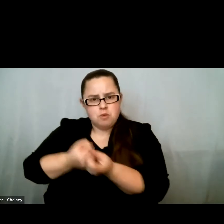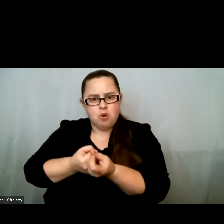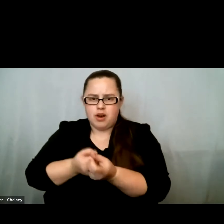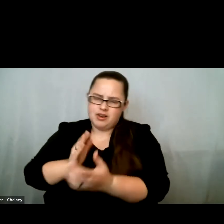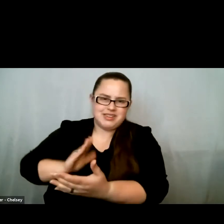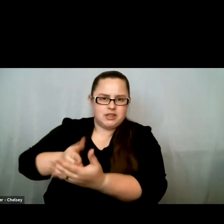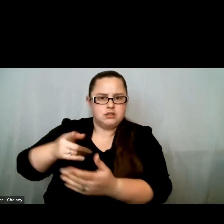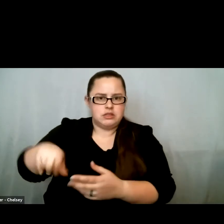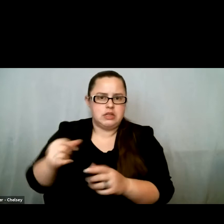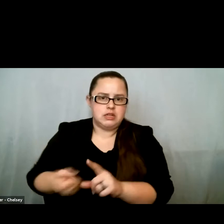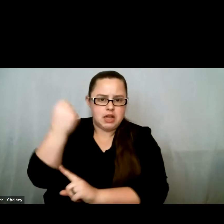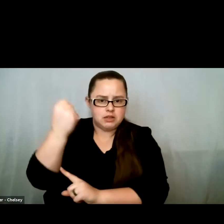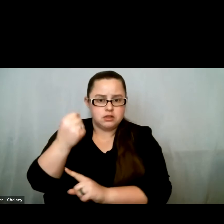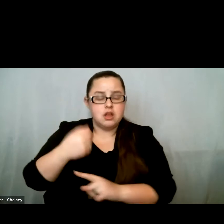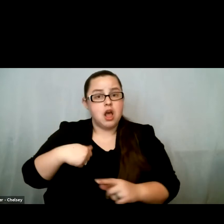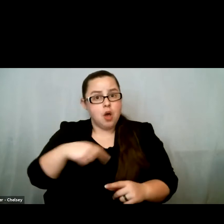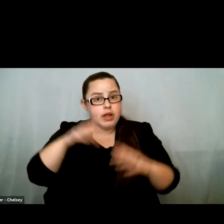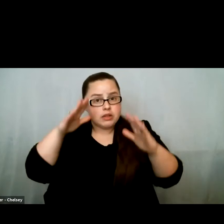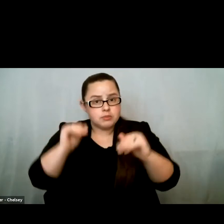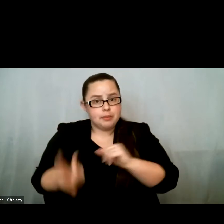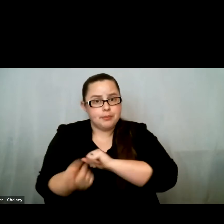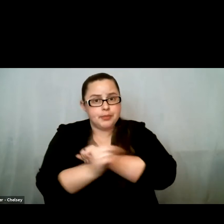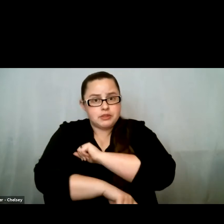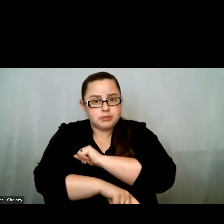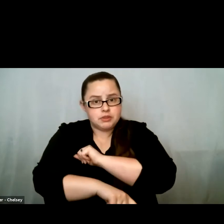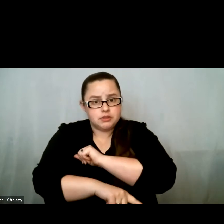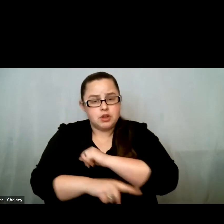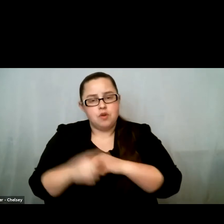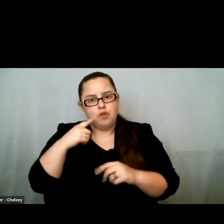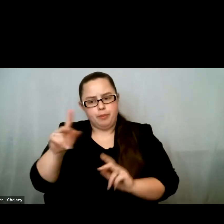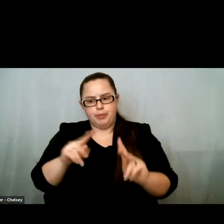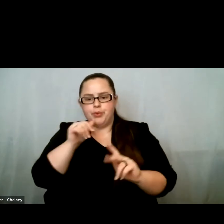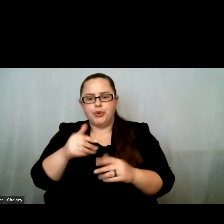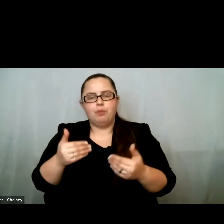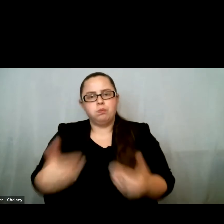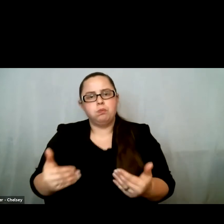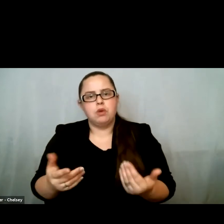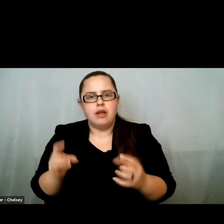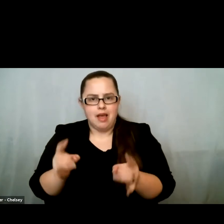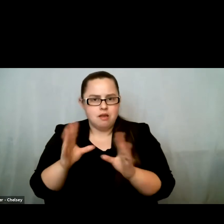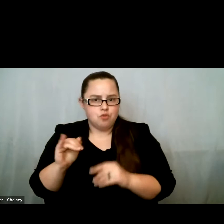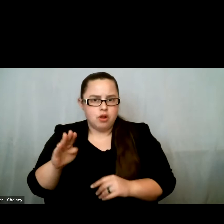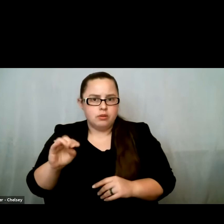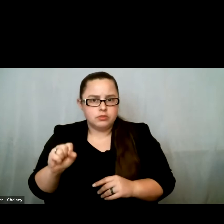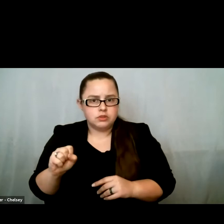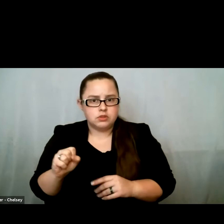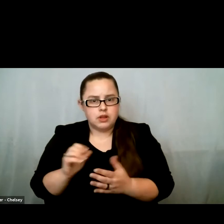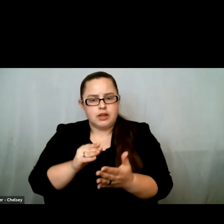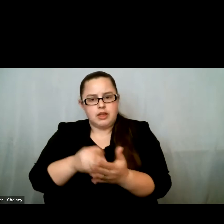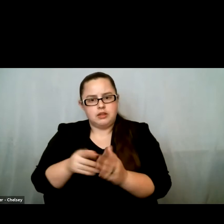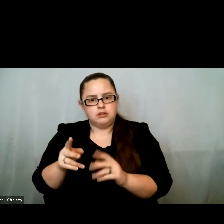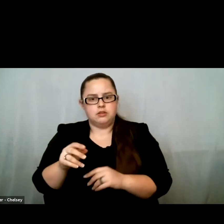out punishment and call for punishment on those who commit these hateful crimes against members of